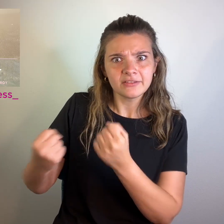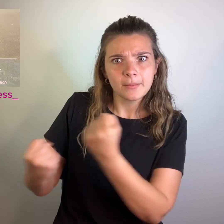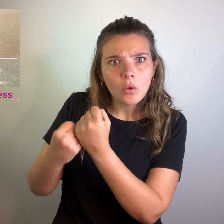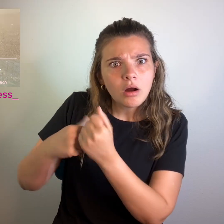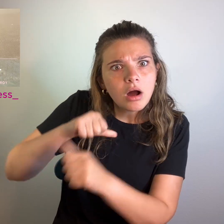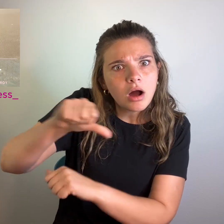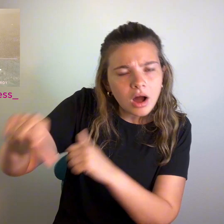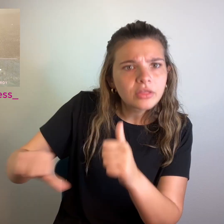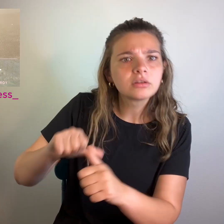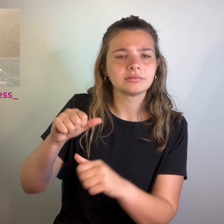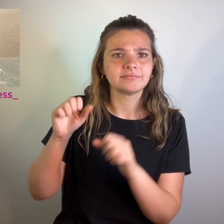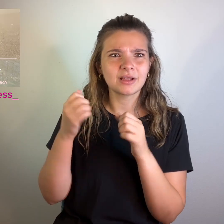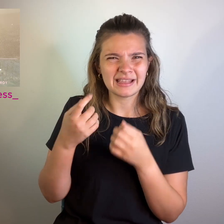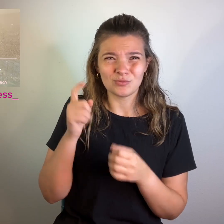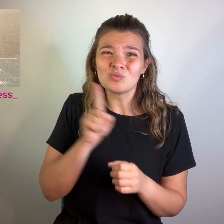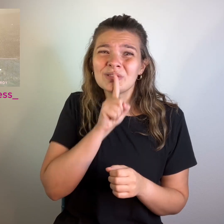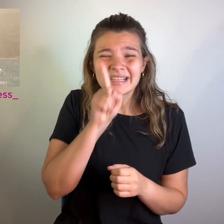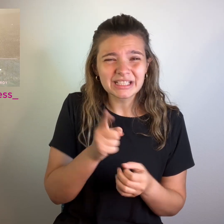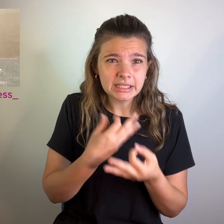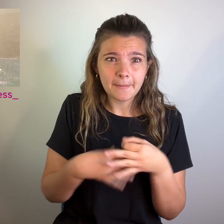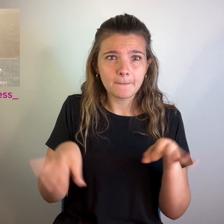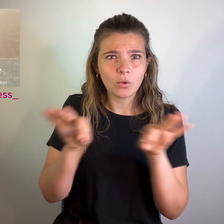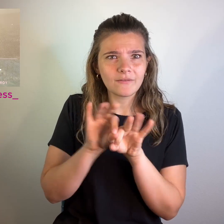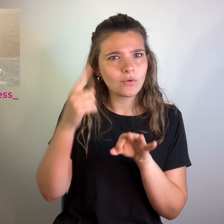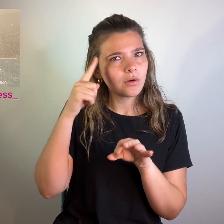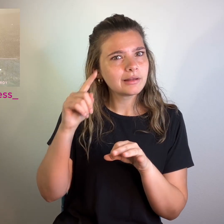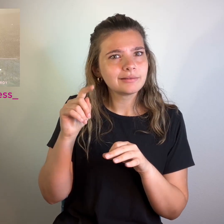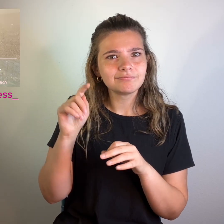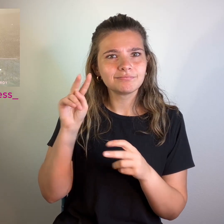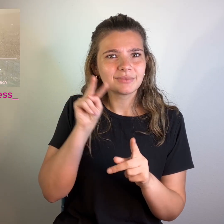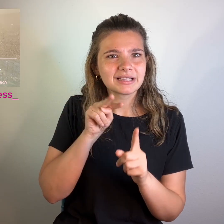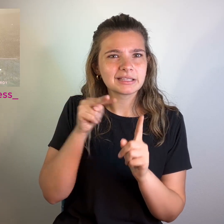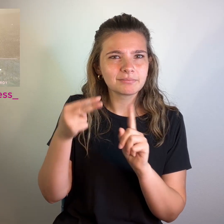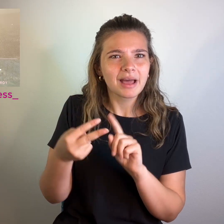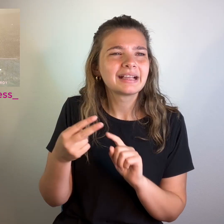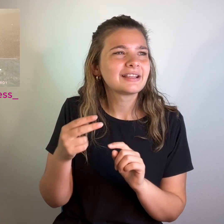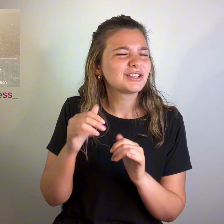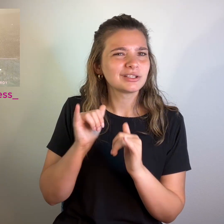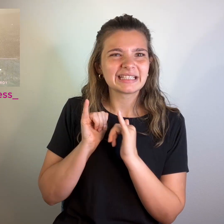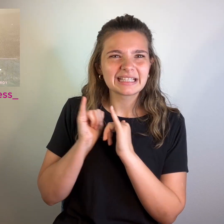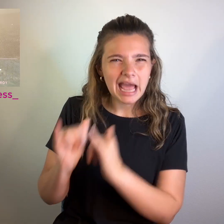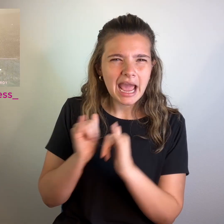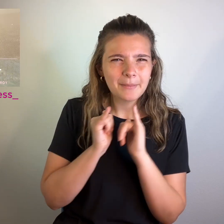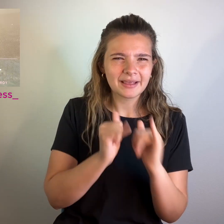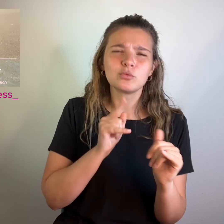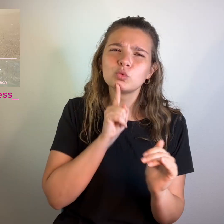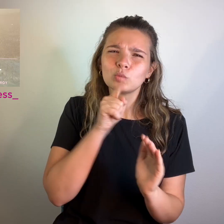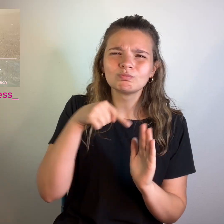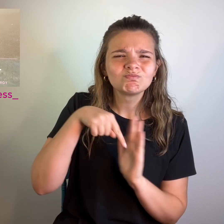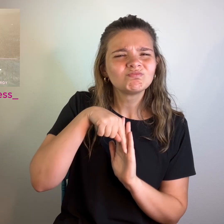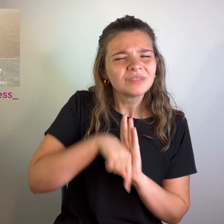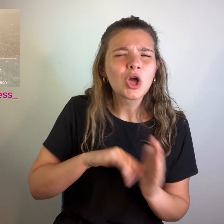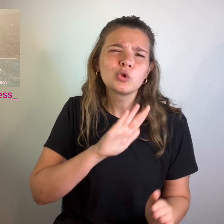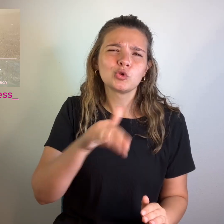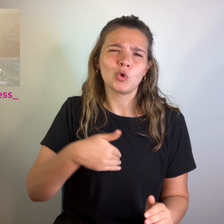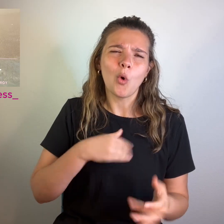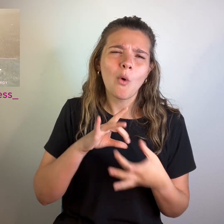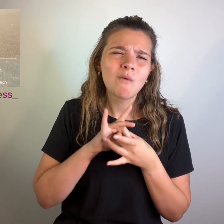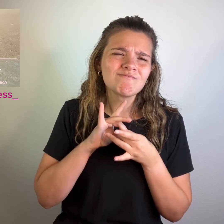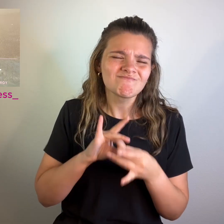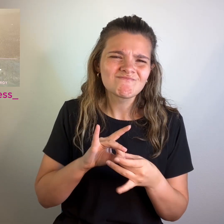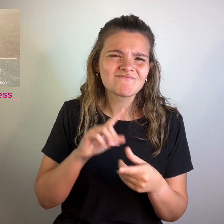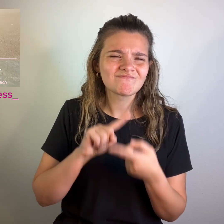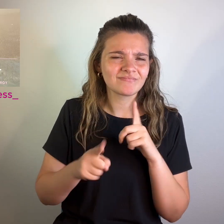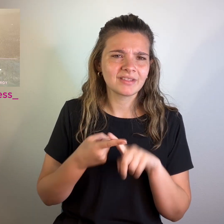have like-minded and true soul friendships and relationships. And I already knew that I wanted to do this for the podcast because I've